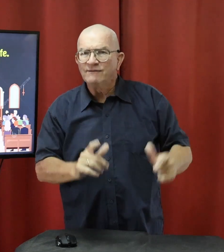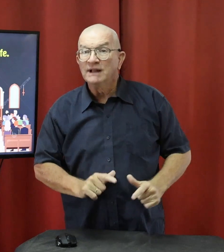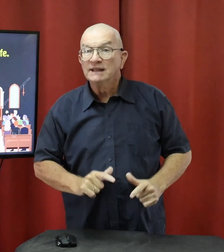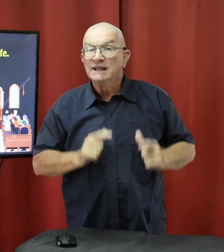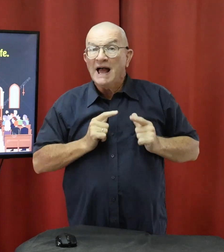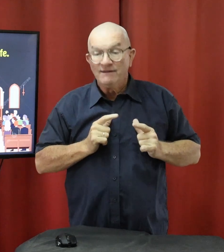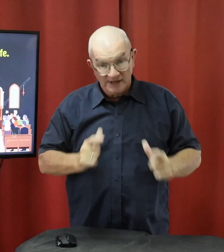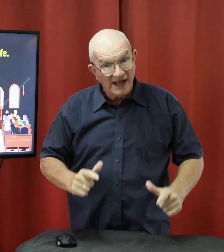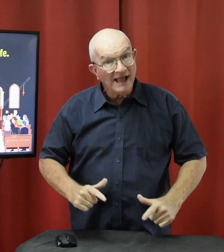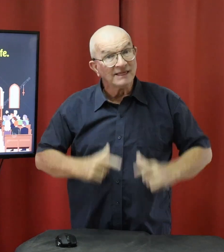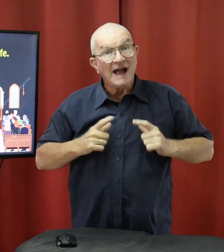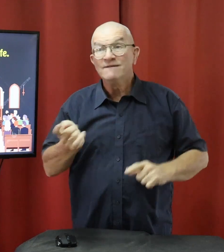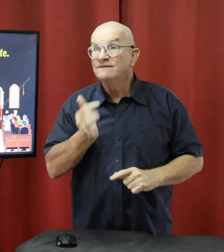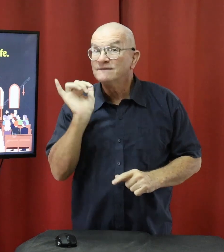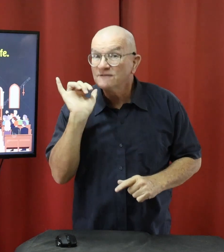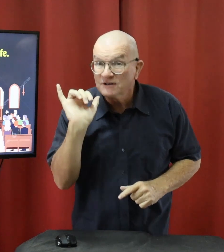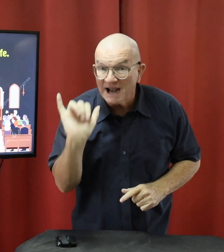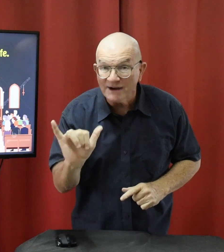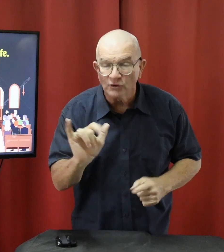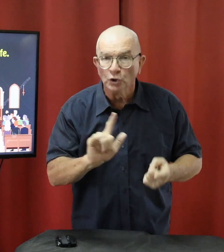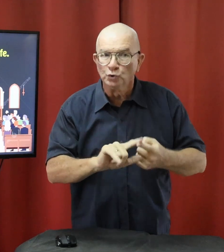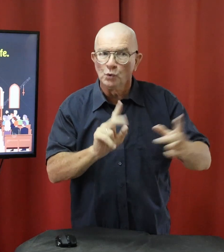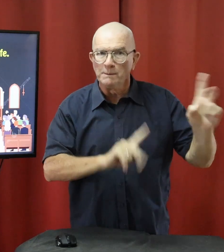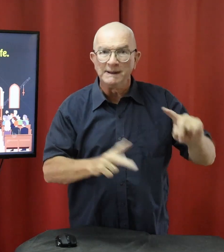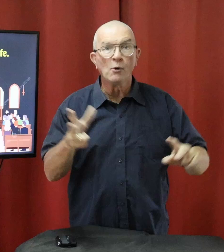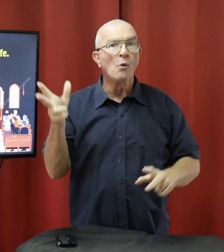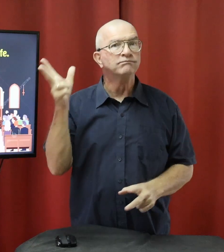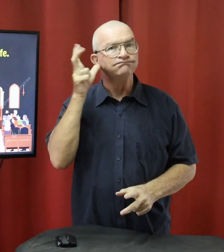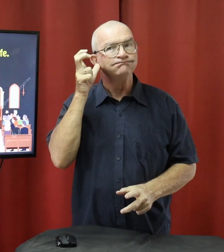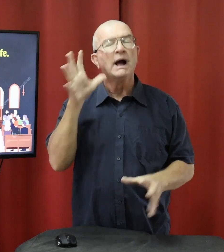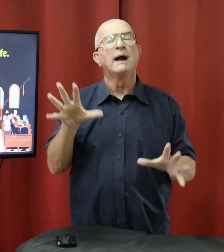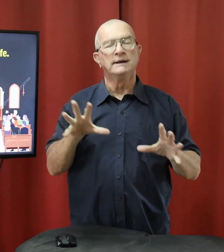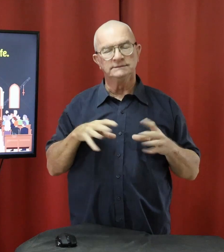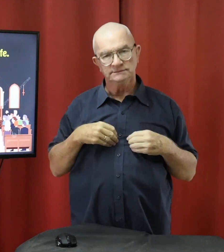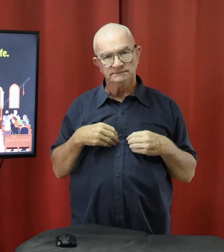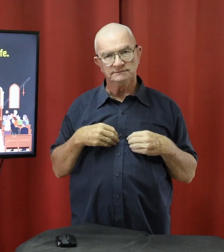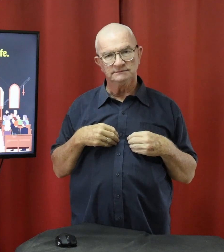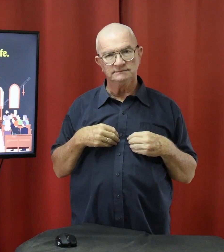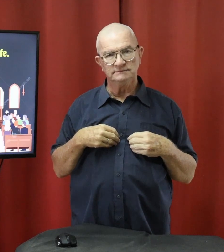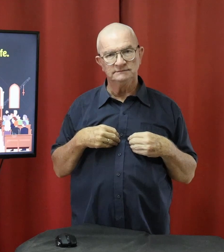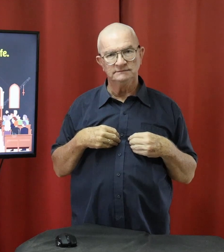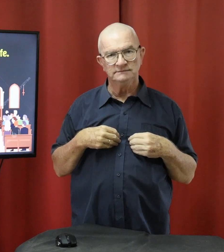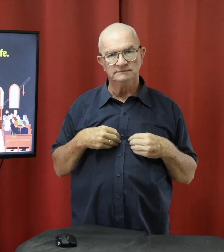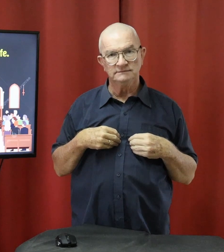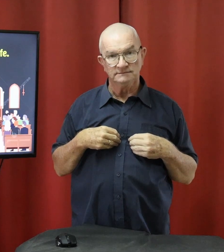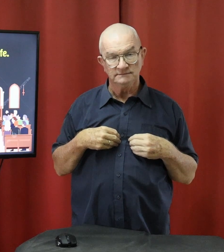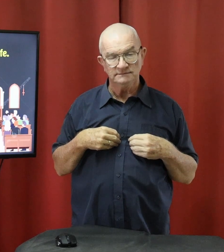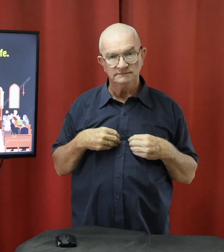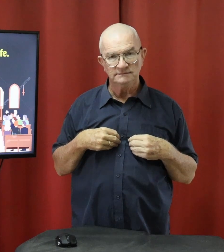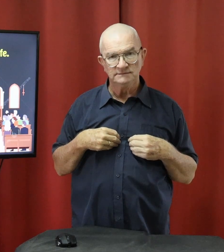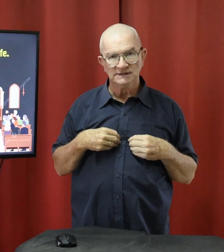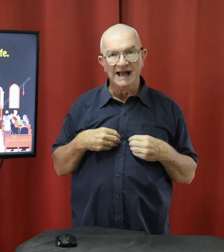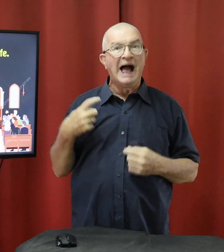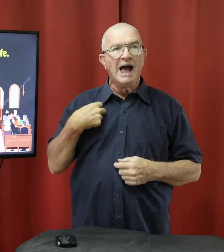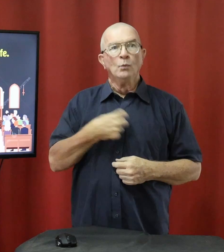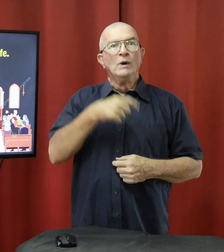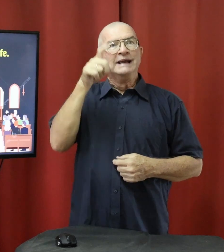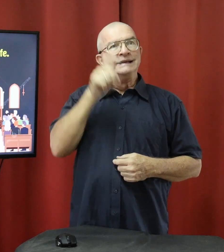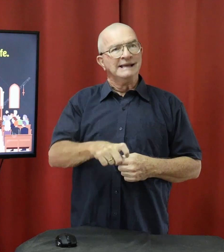We have teaching that will give life, eternal life, to people who hear it and accept it. And